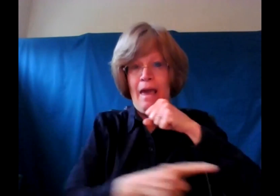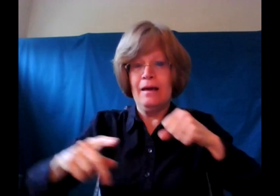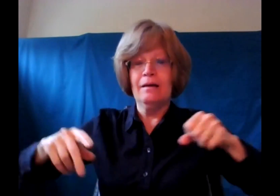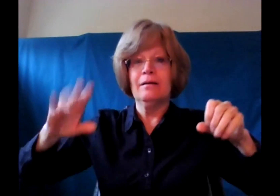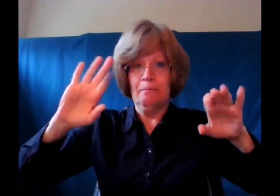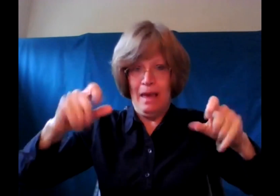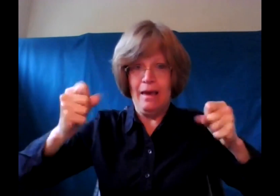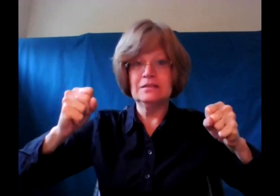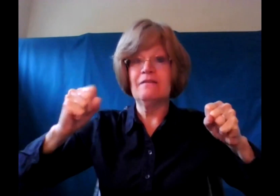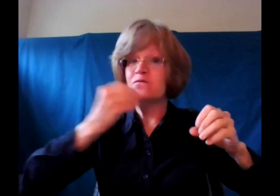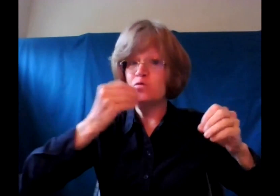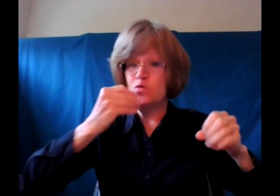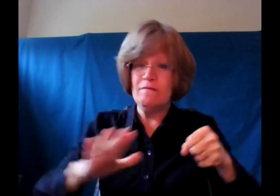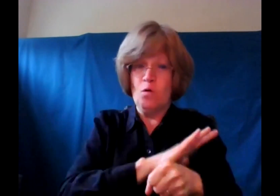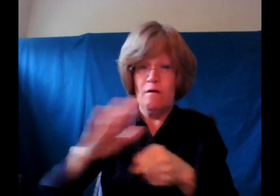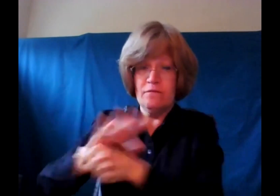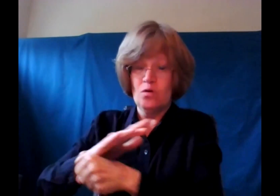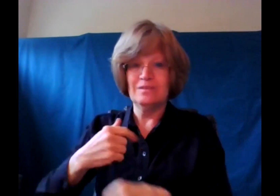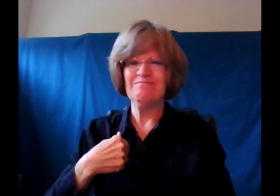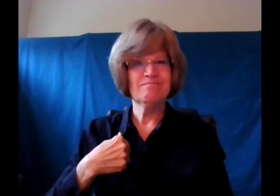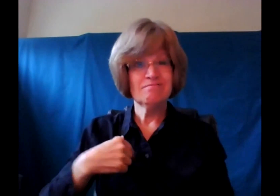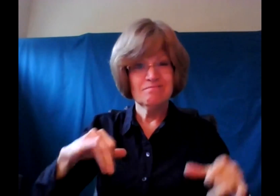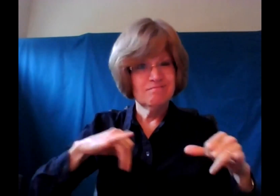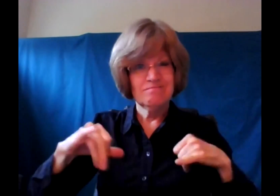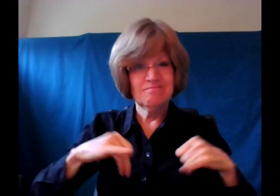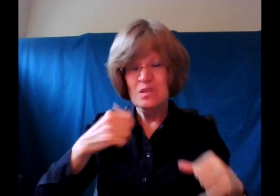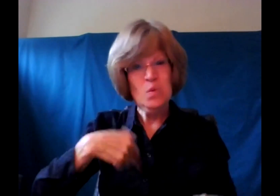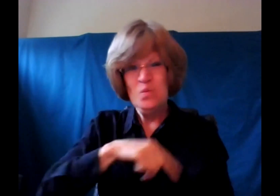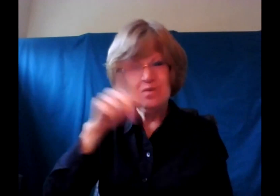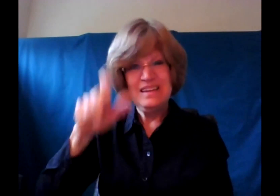Well, I'm not bragging, but we really didn't need food.